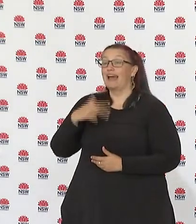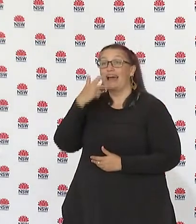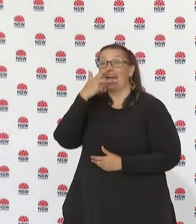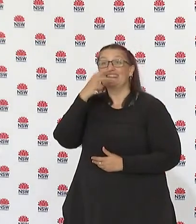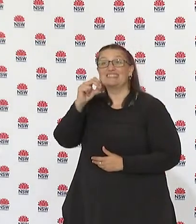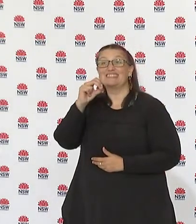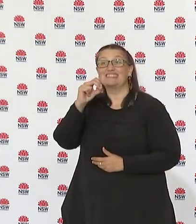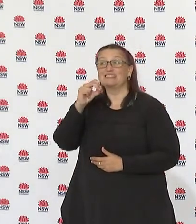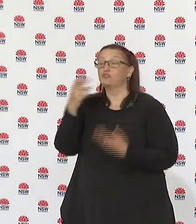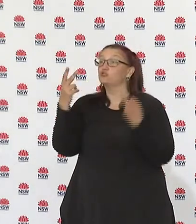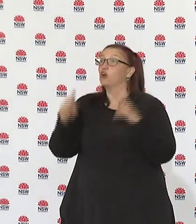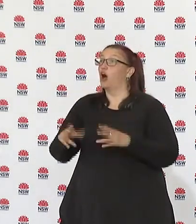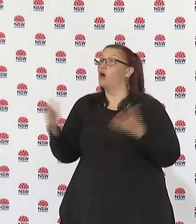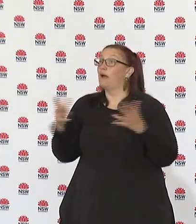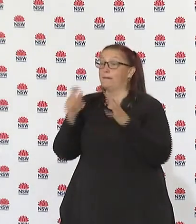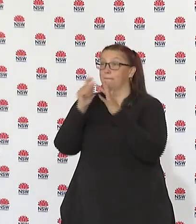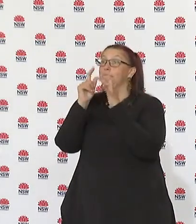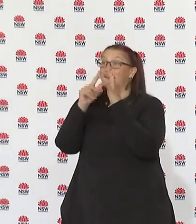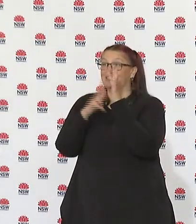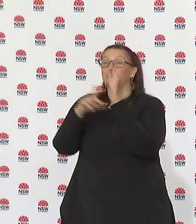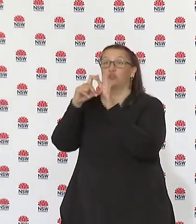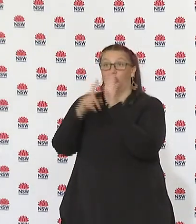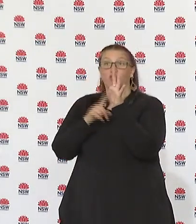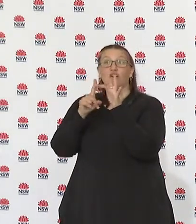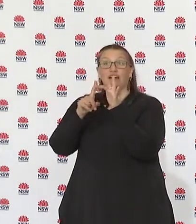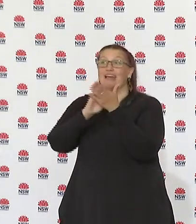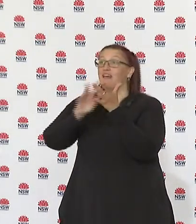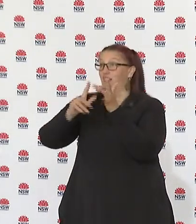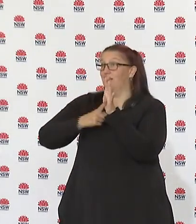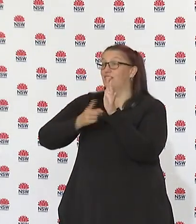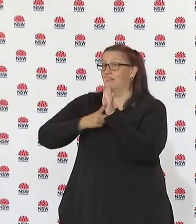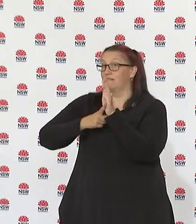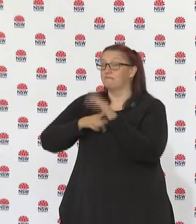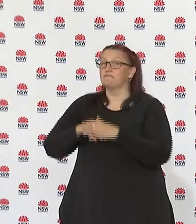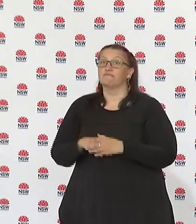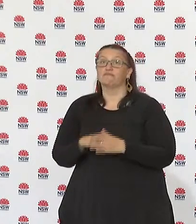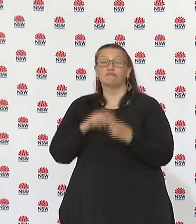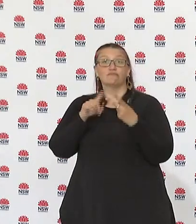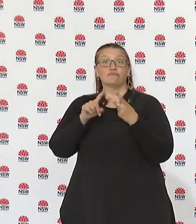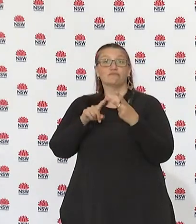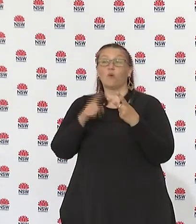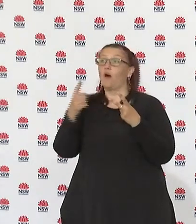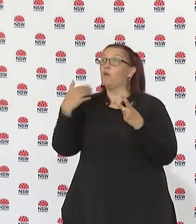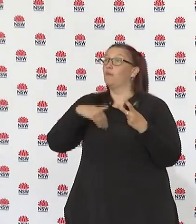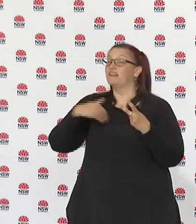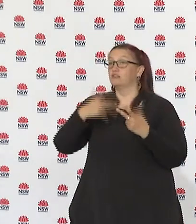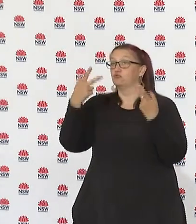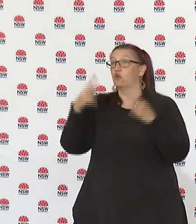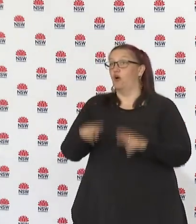in Pendle Hill and a woman in her 80s who passed away in Campbelltown Hospital.